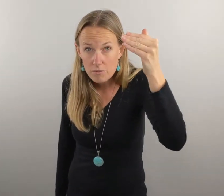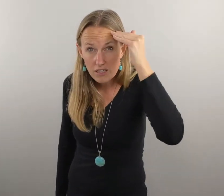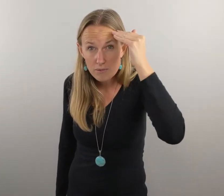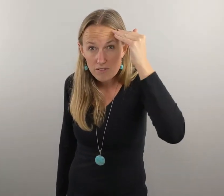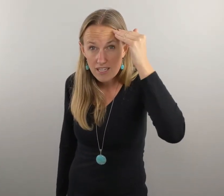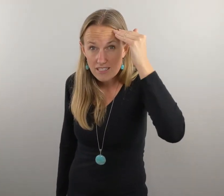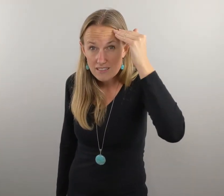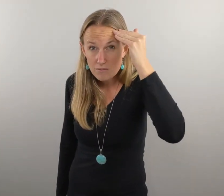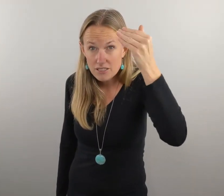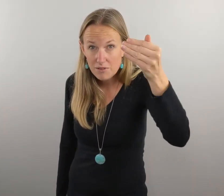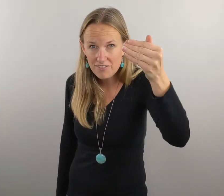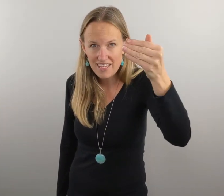multiple fingers